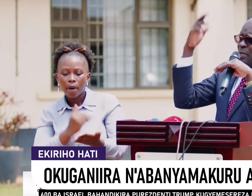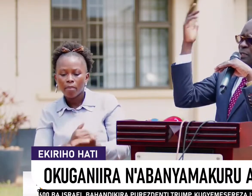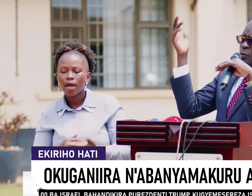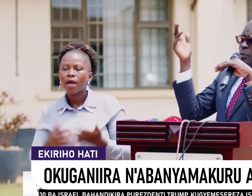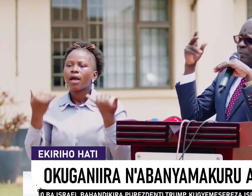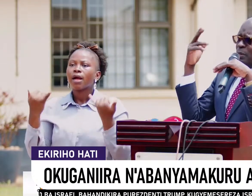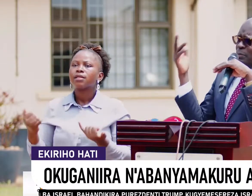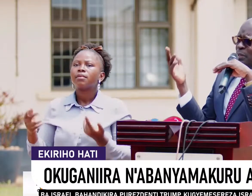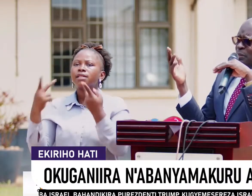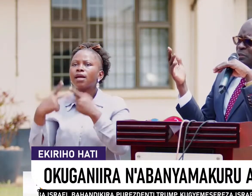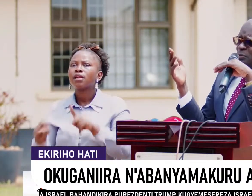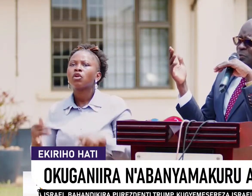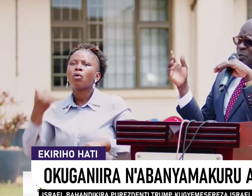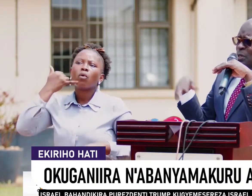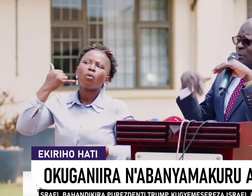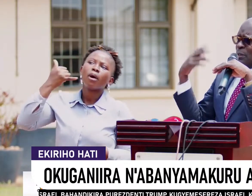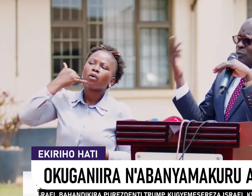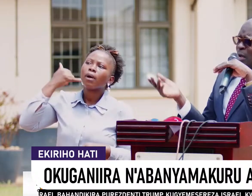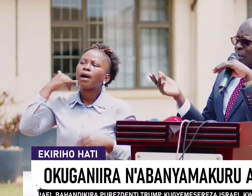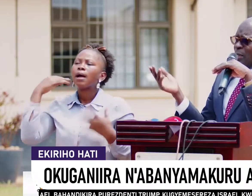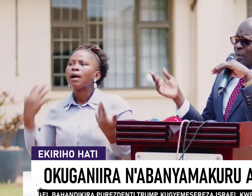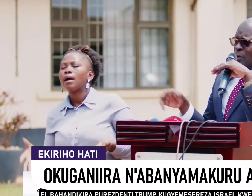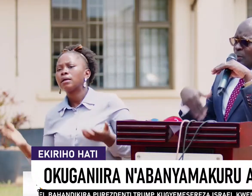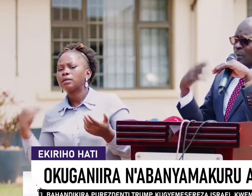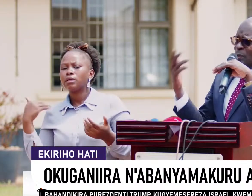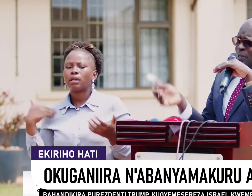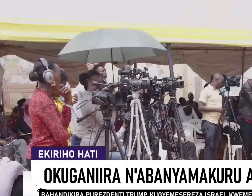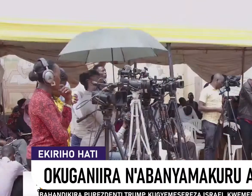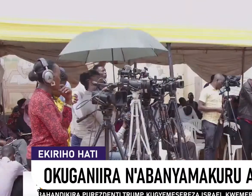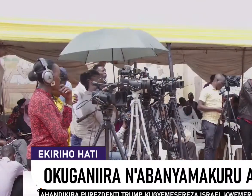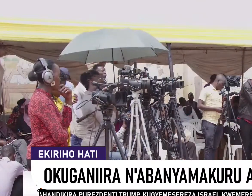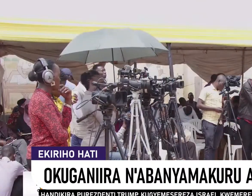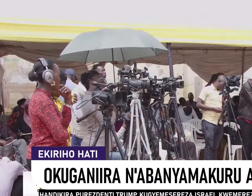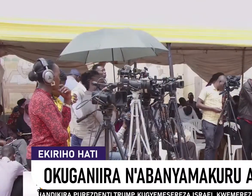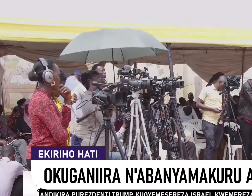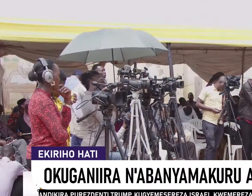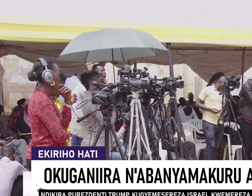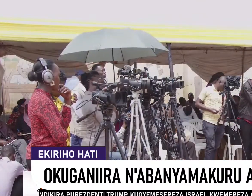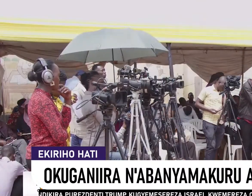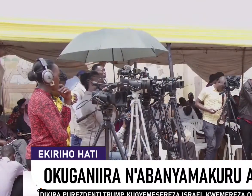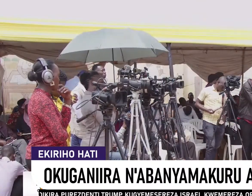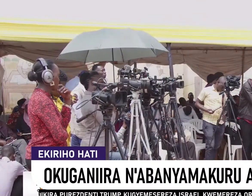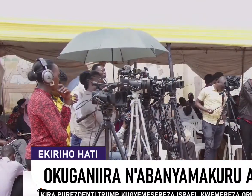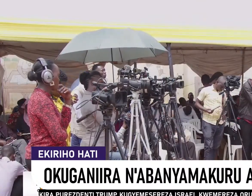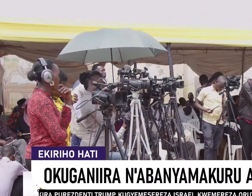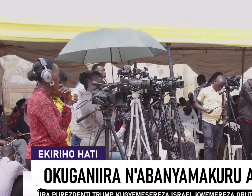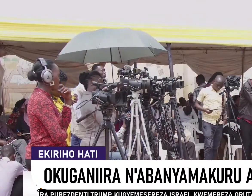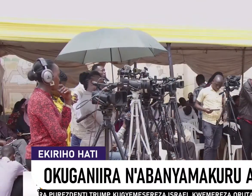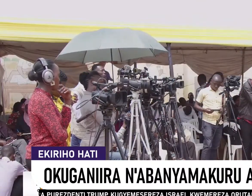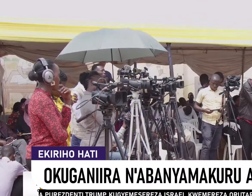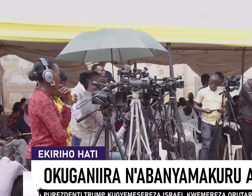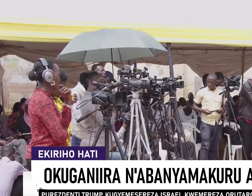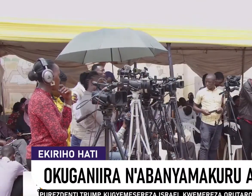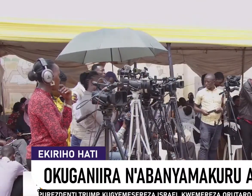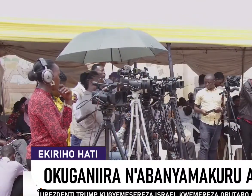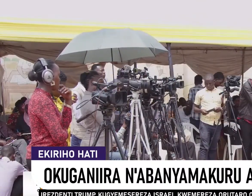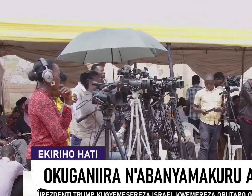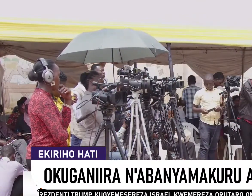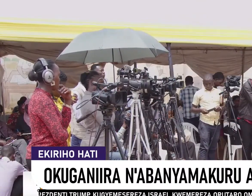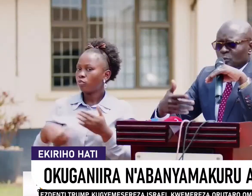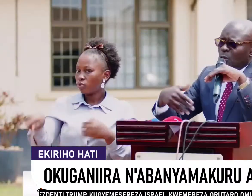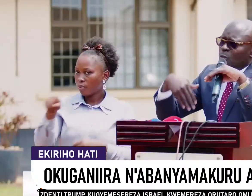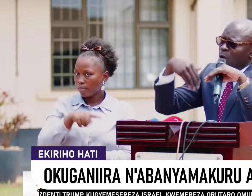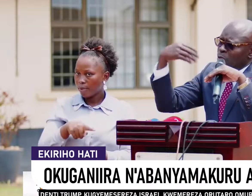kati batandike kuba esimu batugaana oba bakola ki. Nolwekyo tugamba nti kintu kikoze lw'obulungi